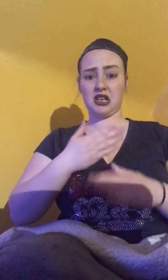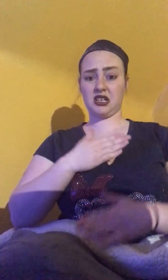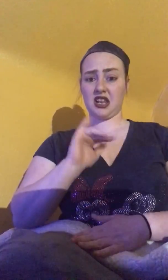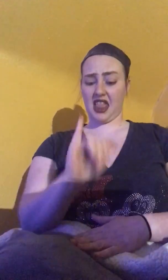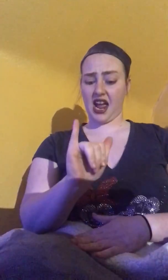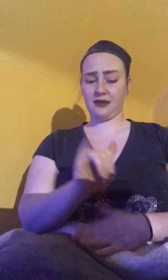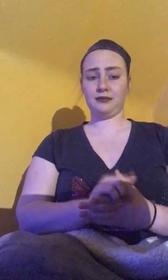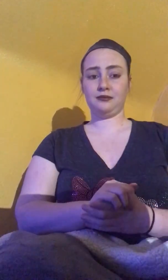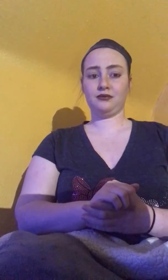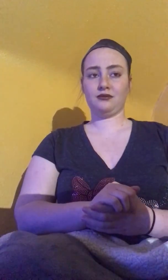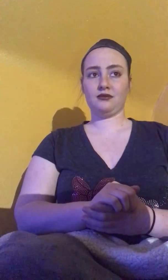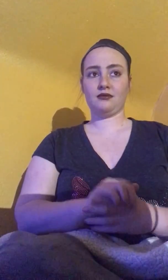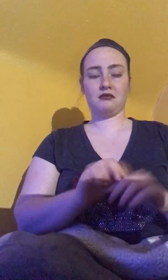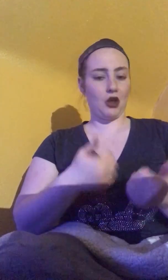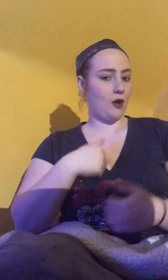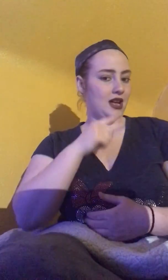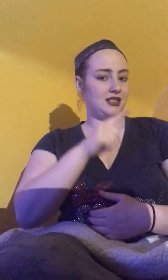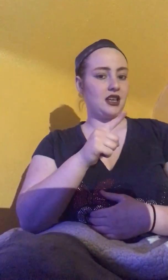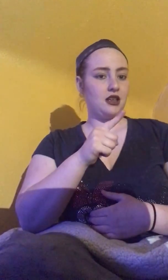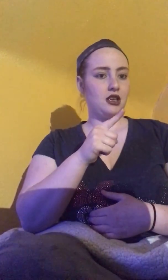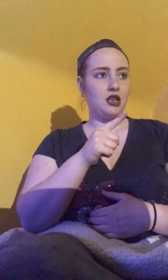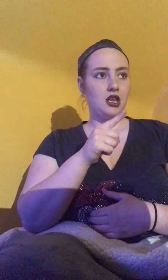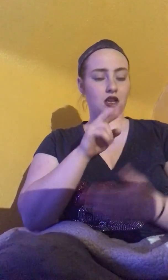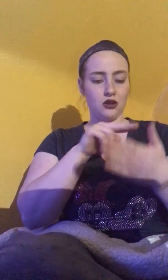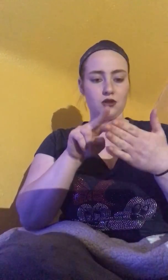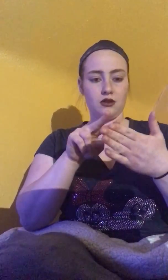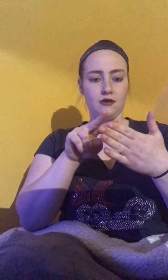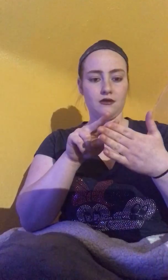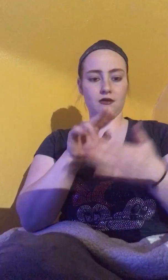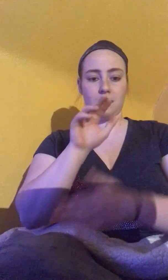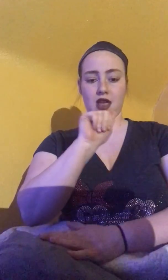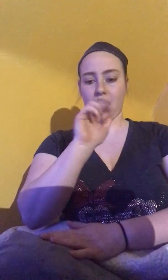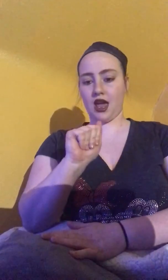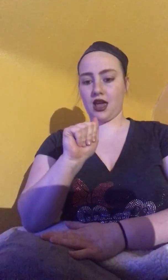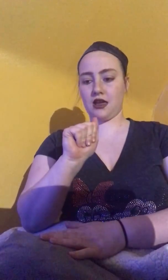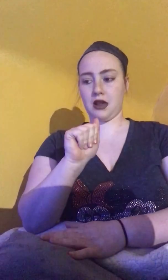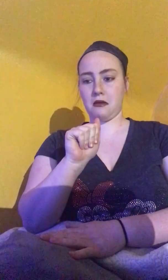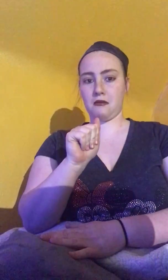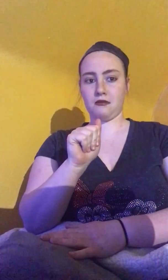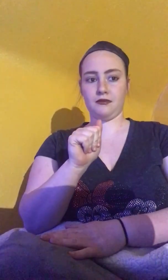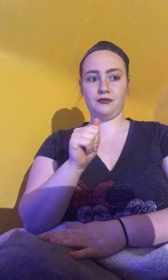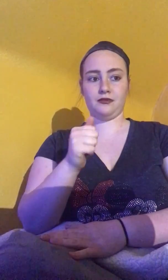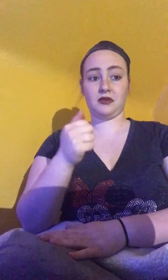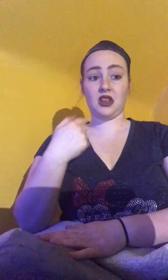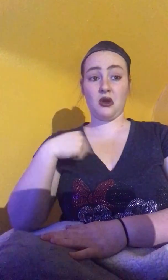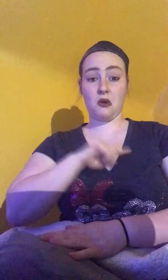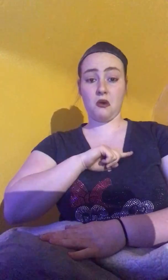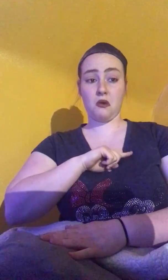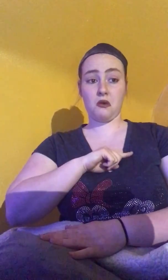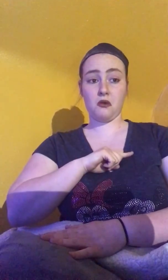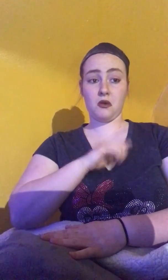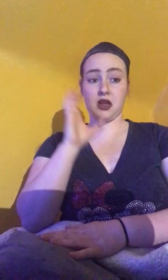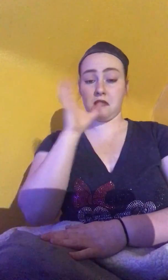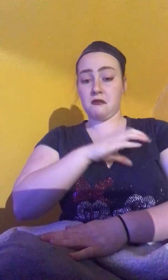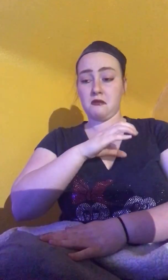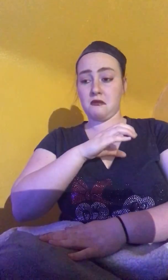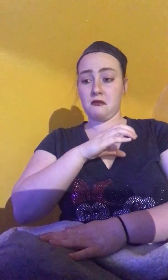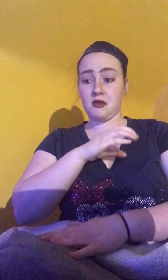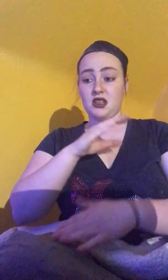into words is by reading this quote from the AA Big Book, which states, "We miss the reality and the beauty of the